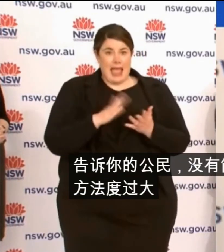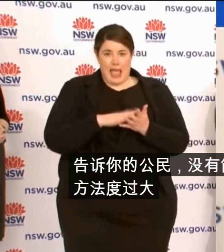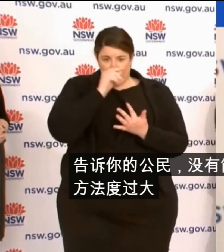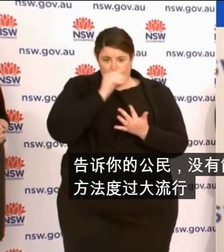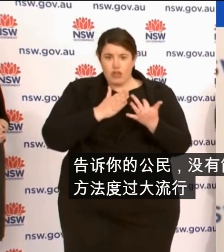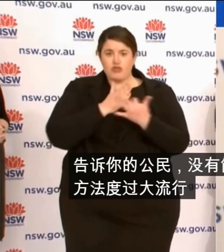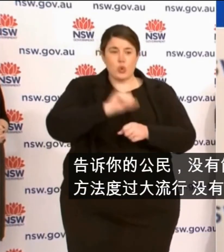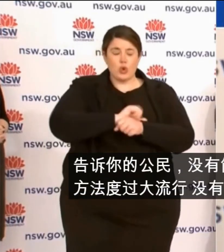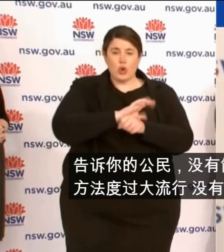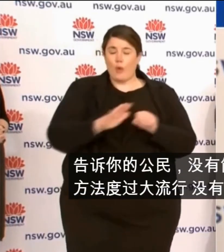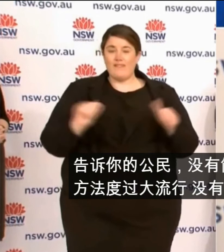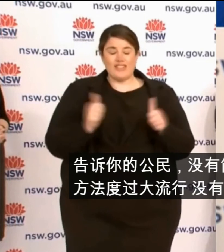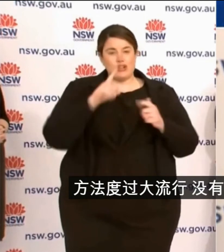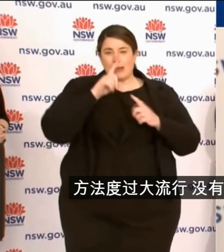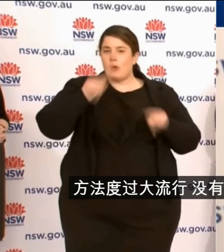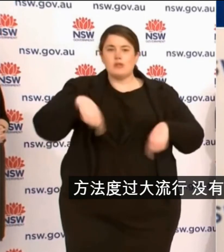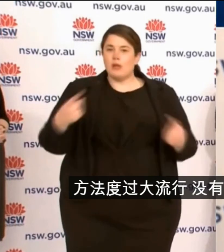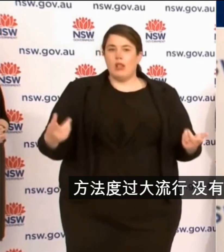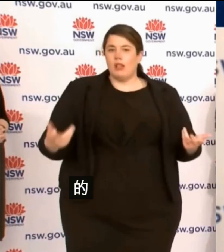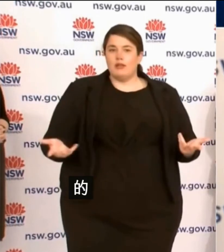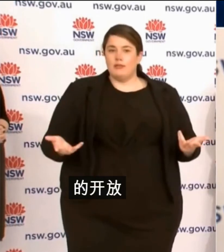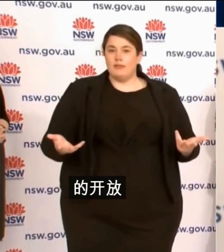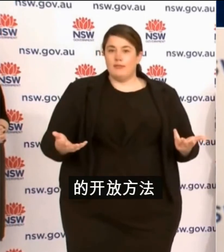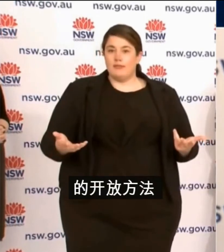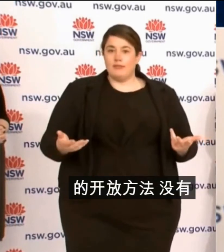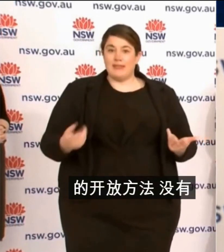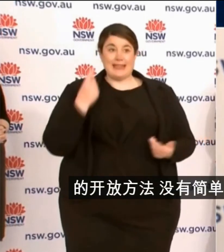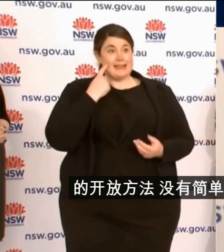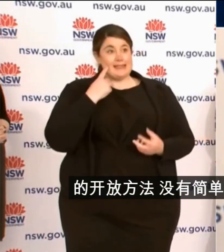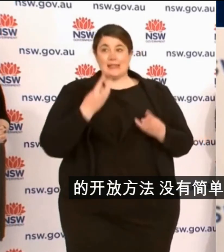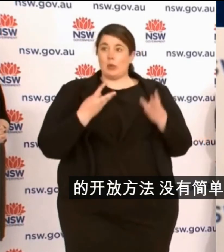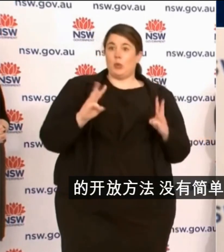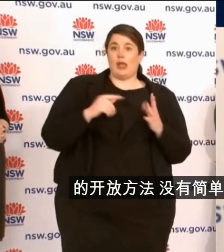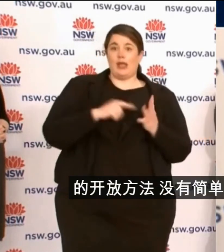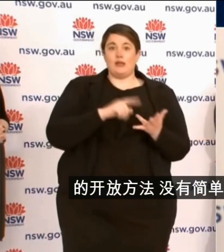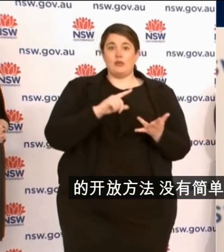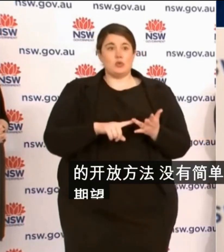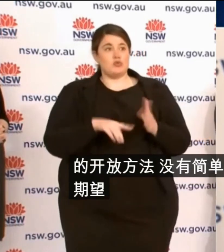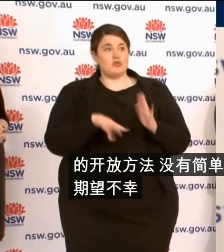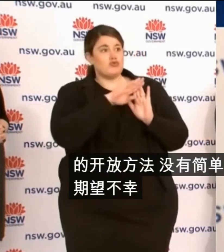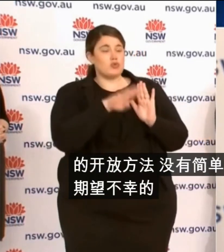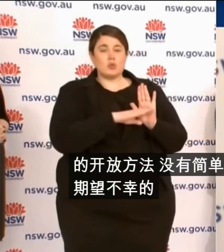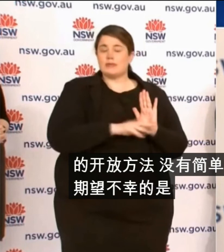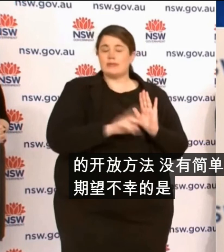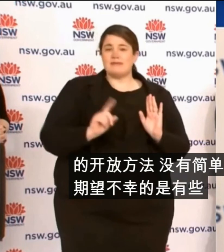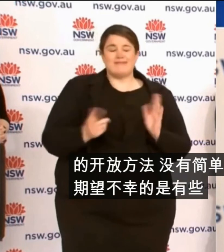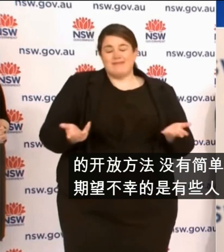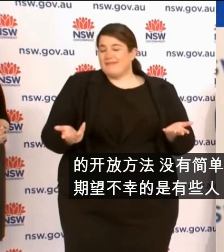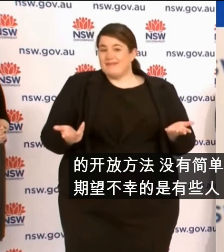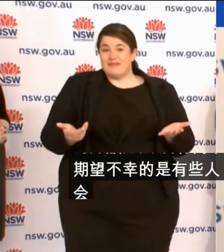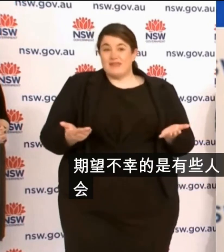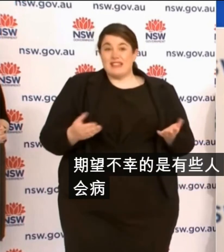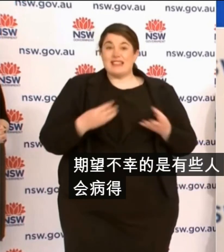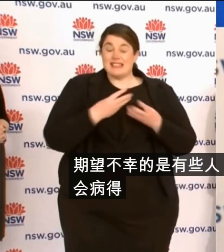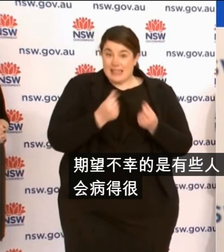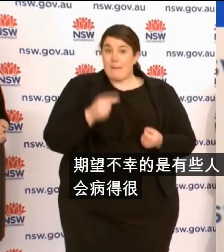a pandemic. There is no easy way to open up. There is no easy way to expect that, unfortunately, some people